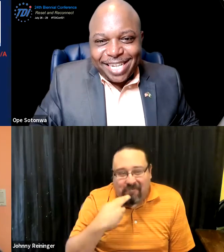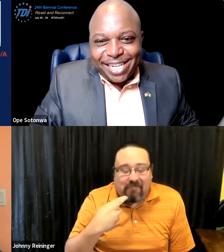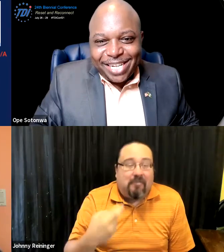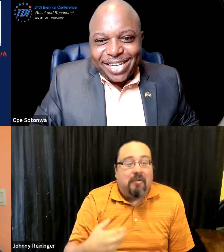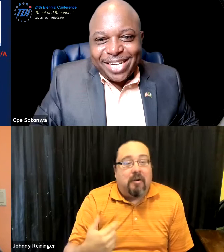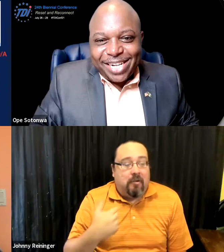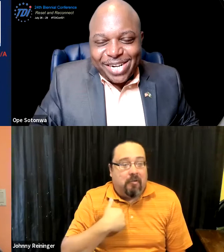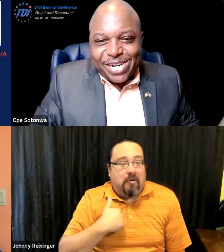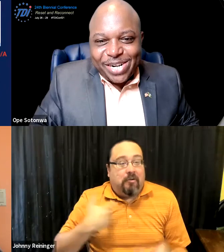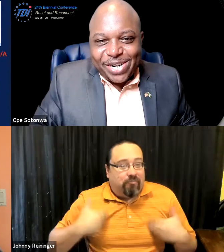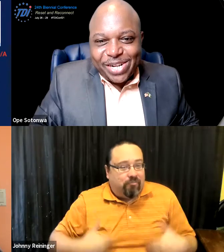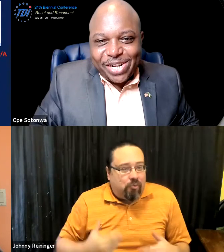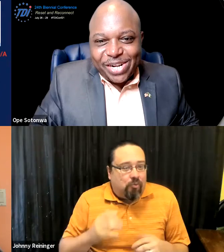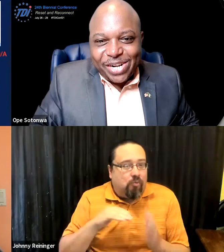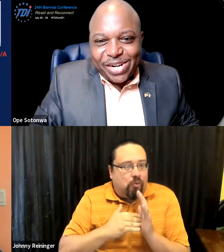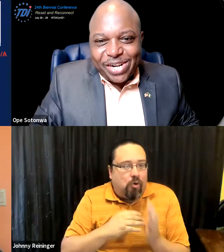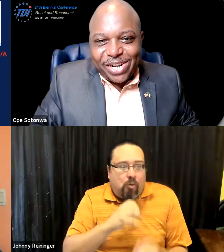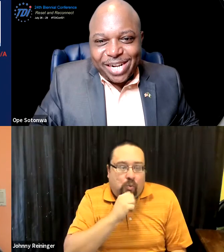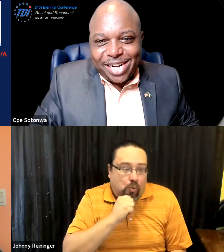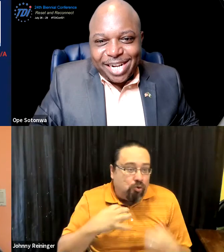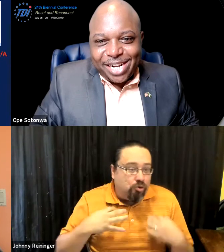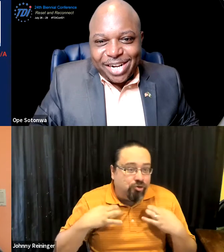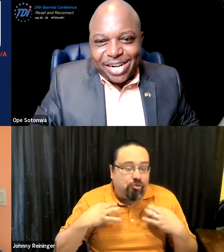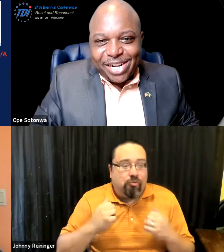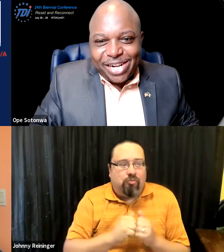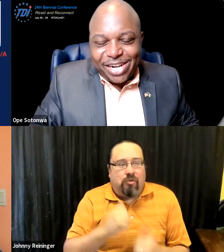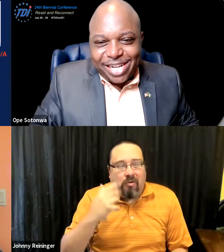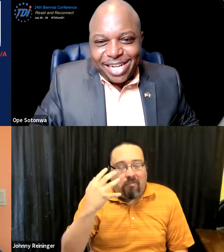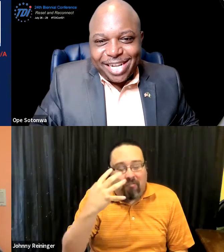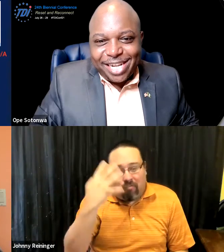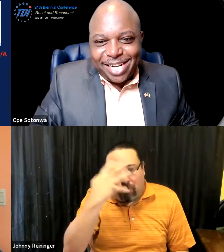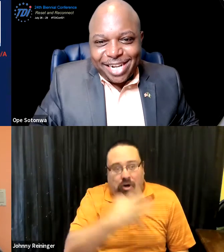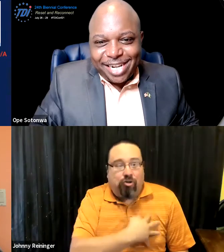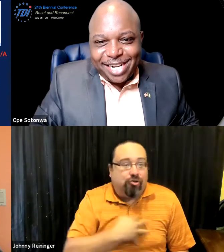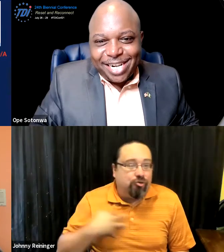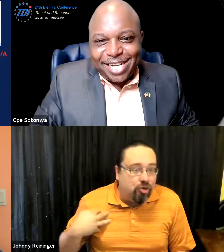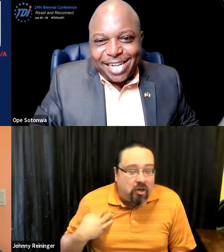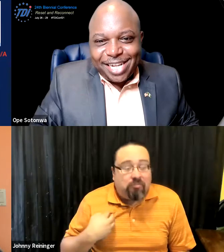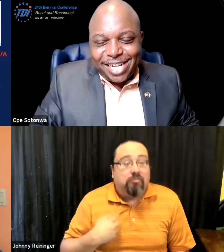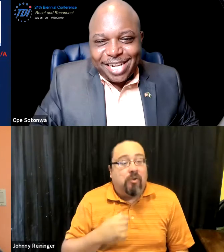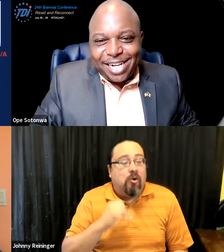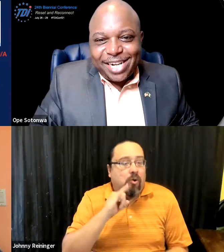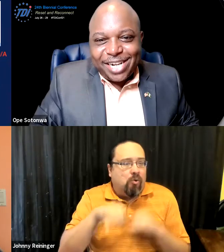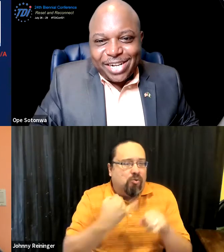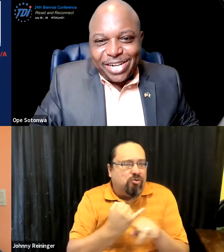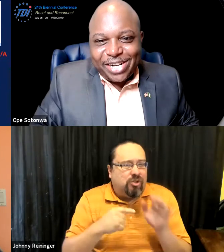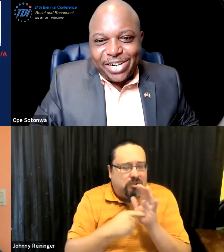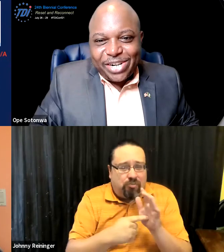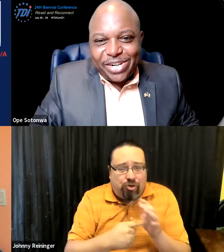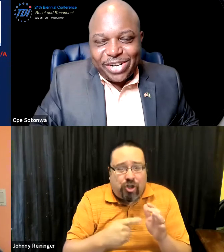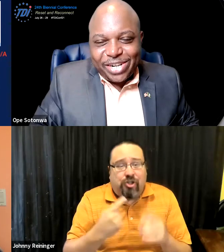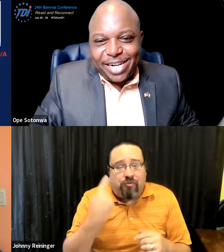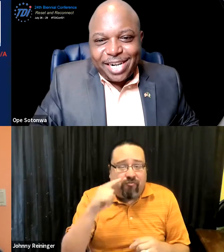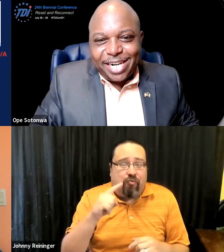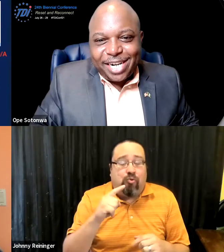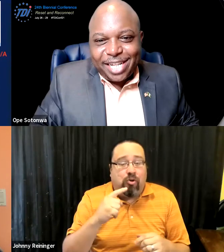Jr. This is my name sign. I'm wearing a bright orange shirt with